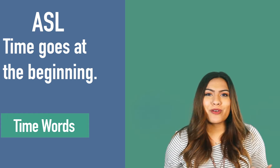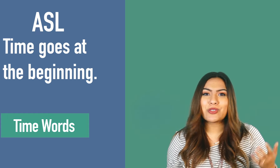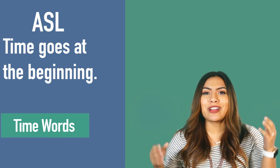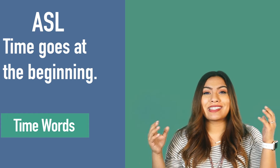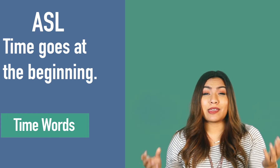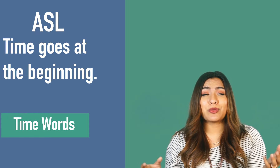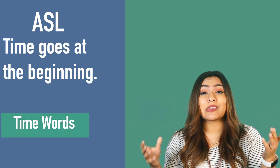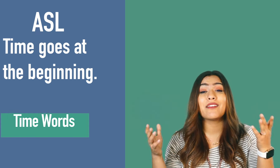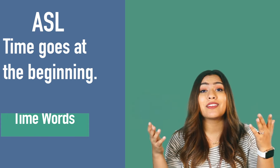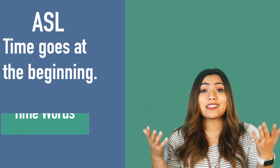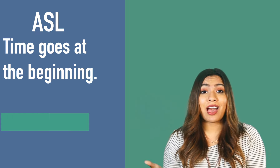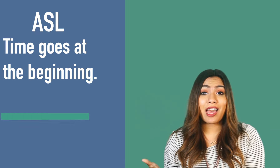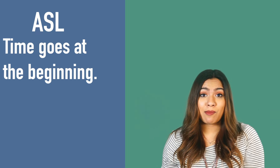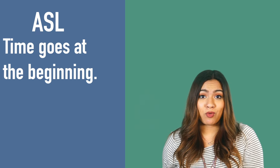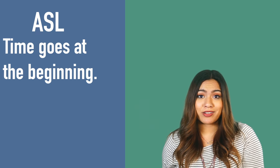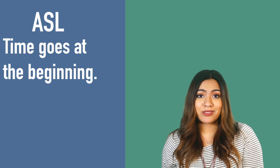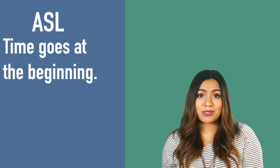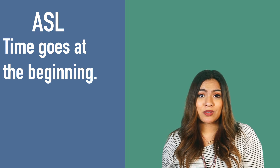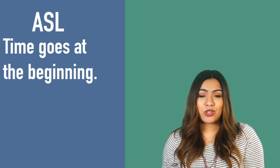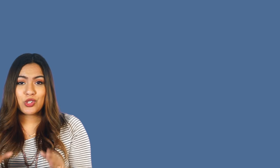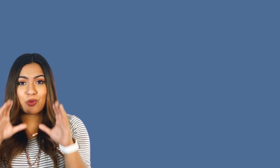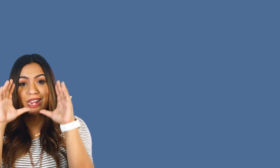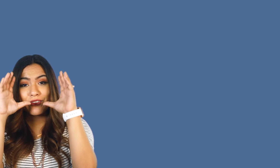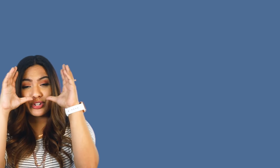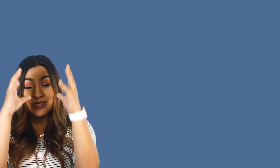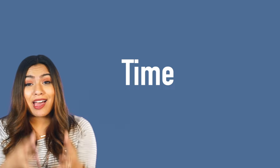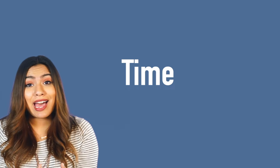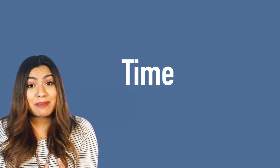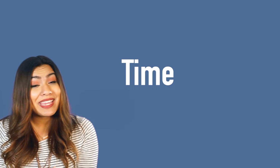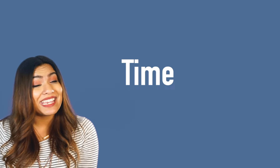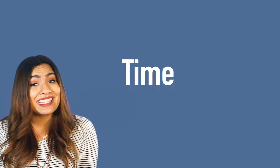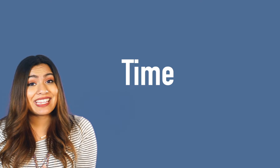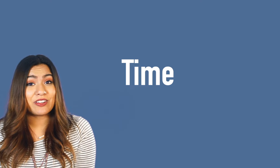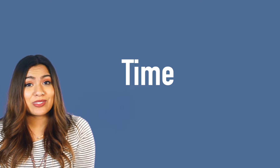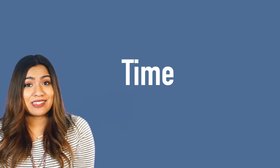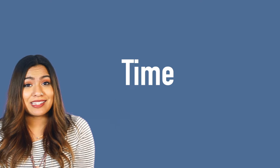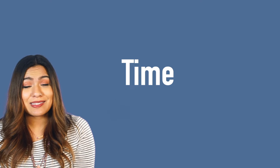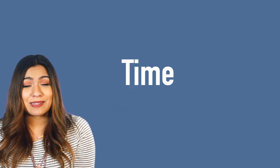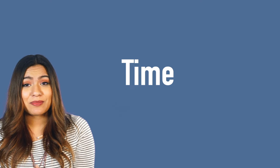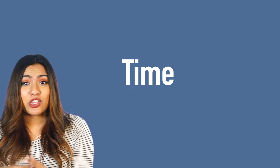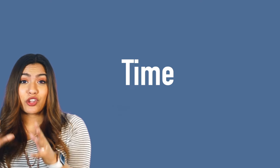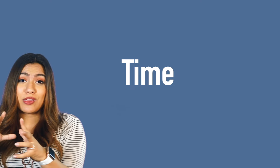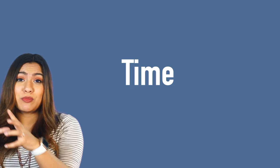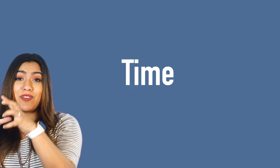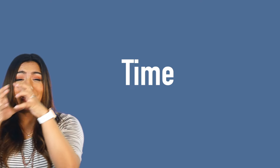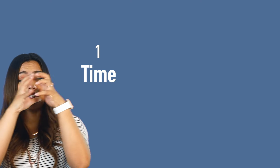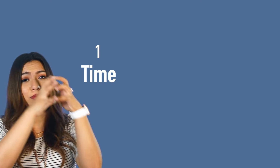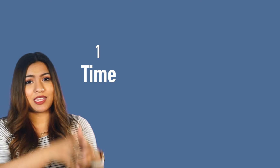those are examples of time words. So whatever your time is in your sentence, you're going to move that to the